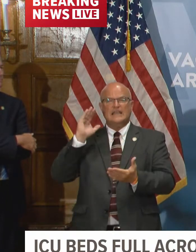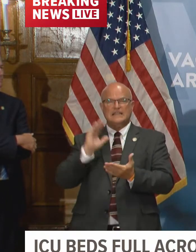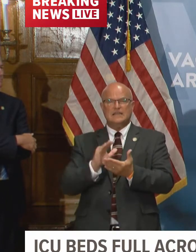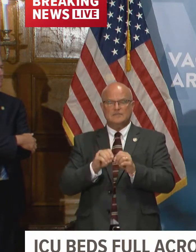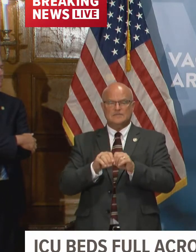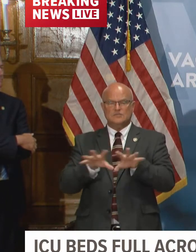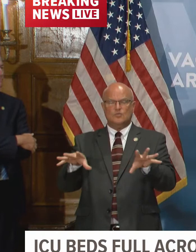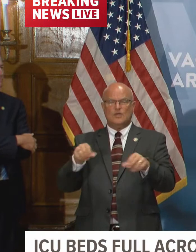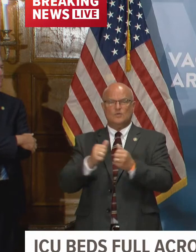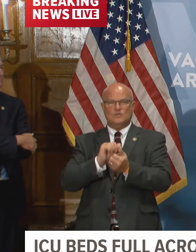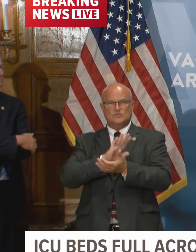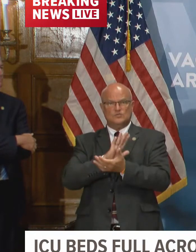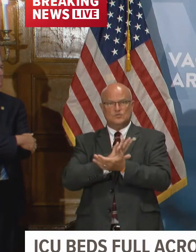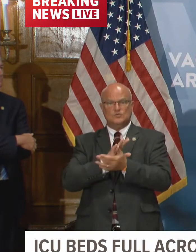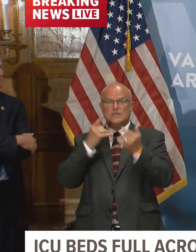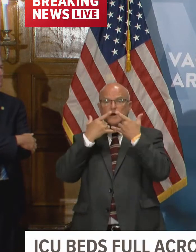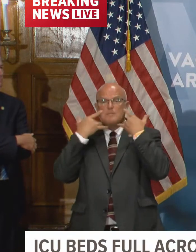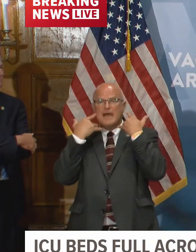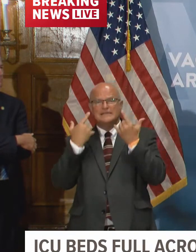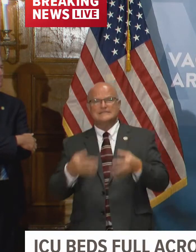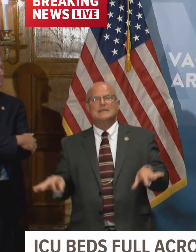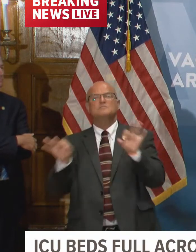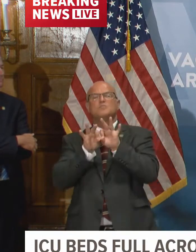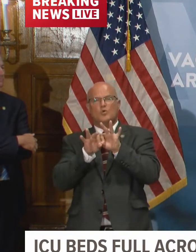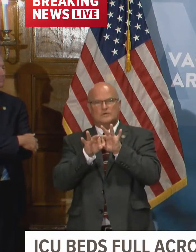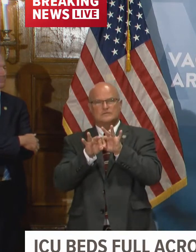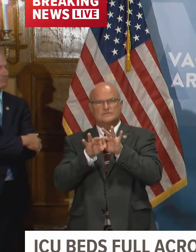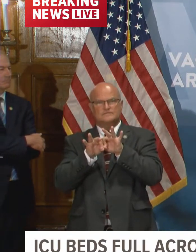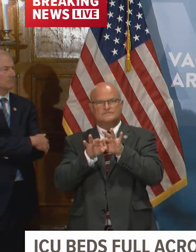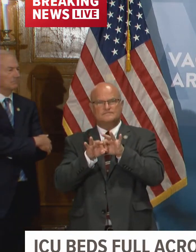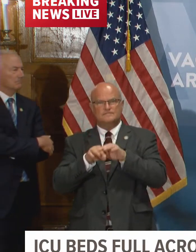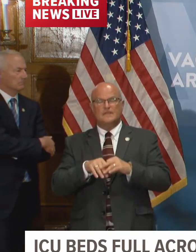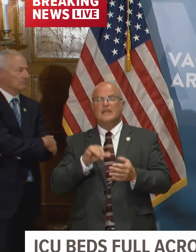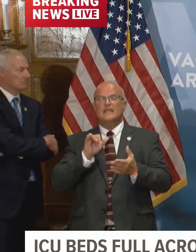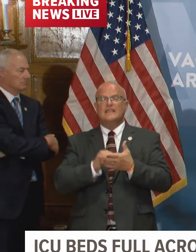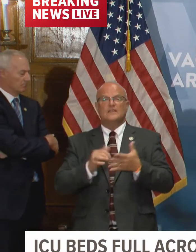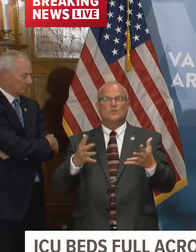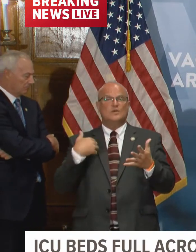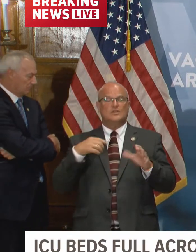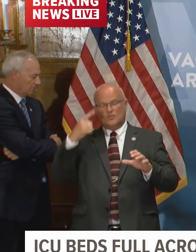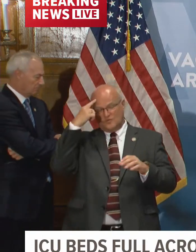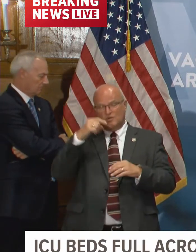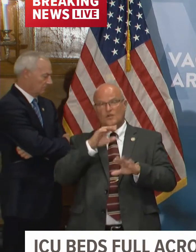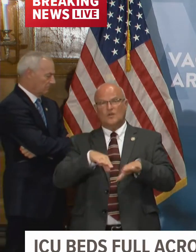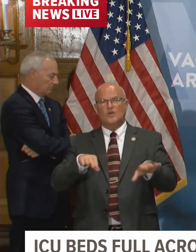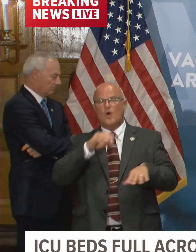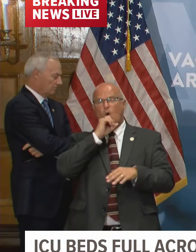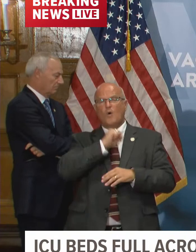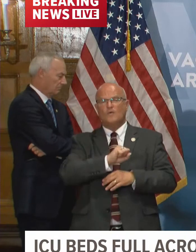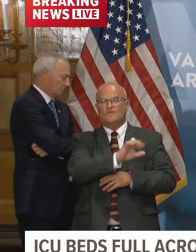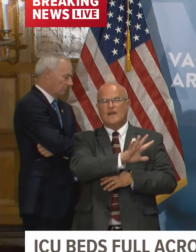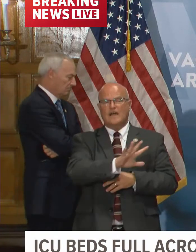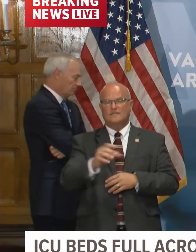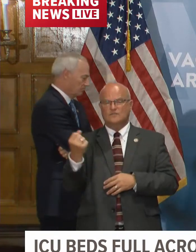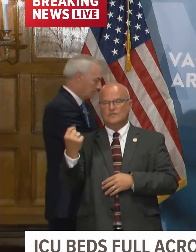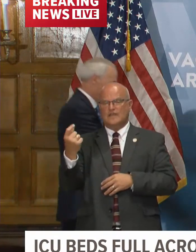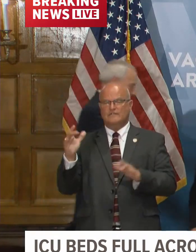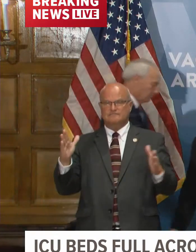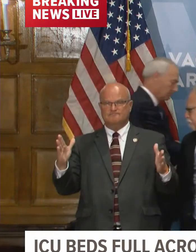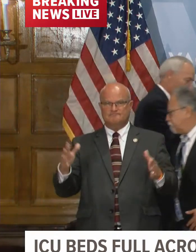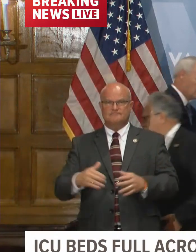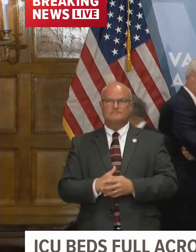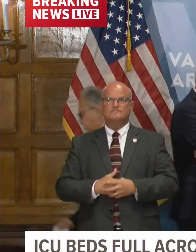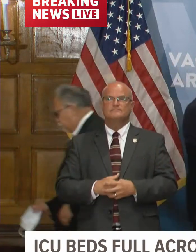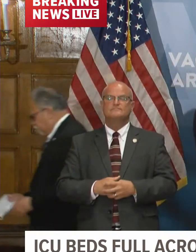schools. Again, the mask is important for preventing transmission in schools. That is all we can do for those children 5 to 11.